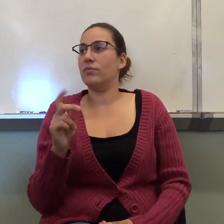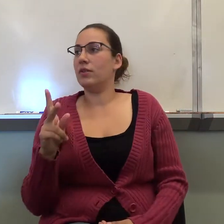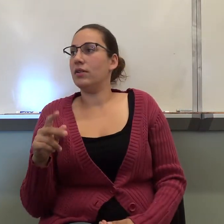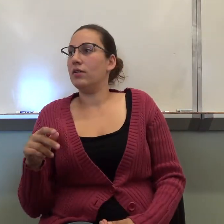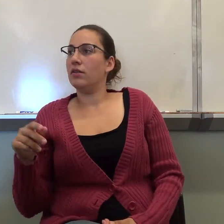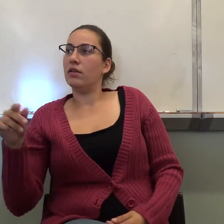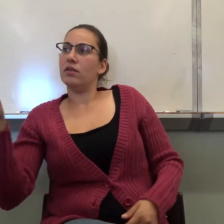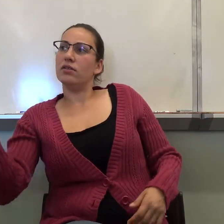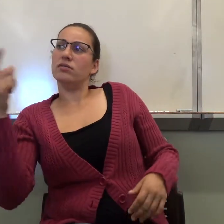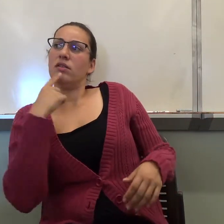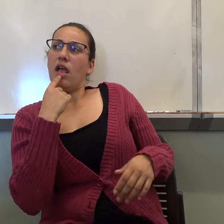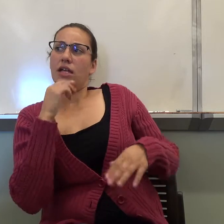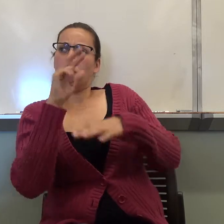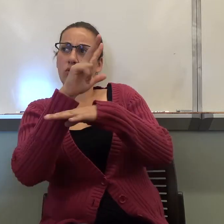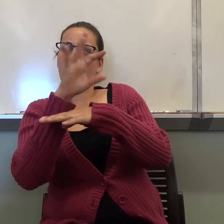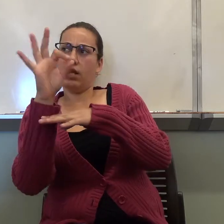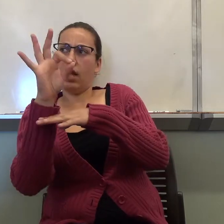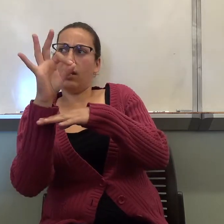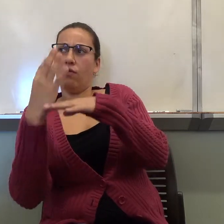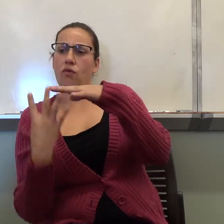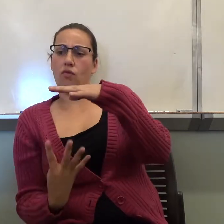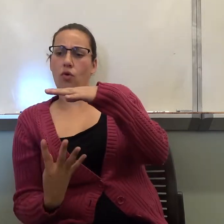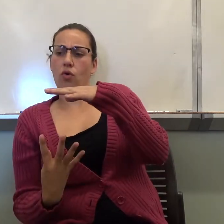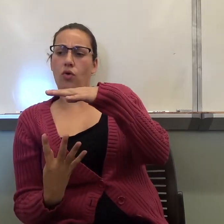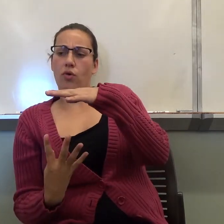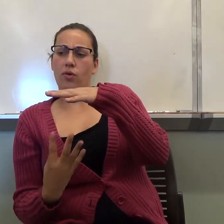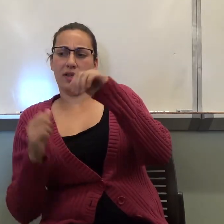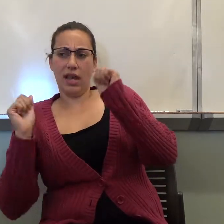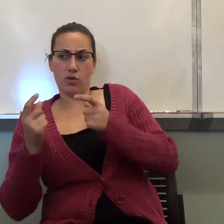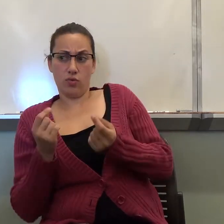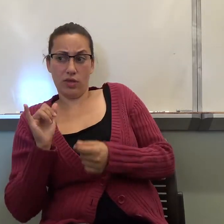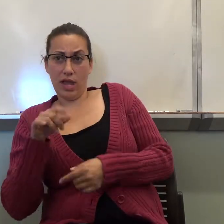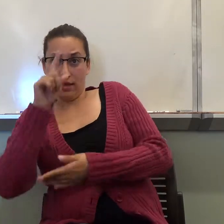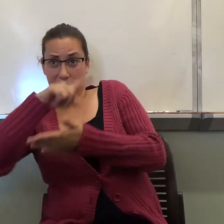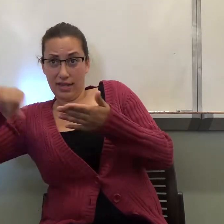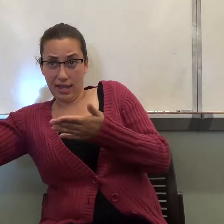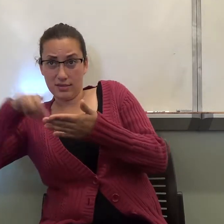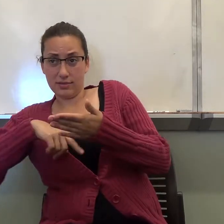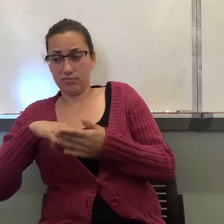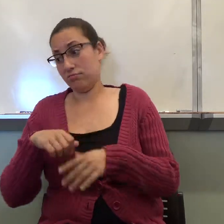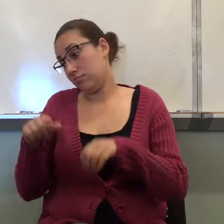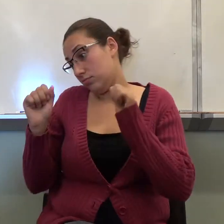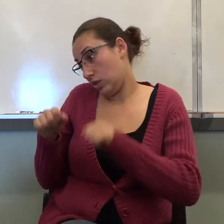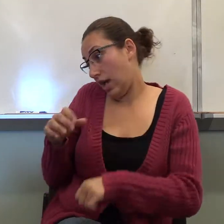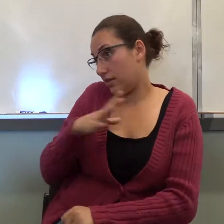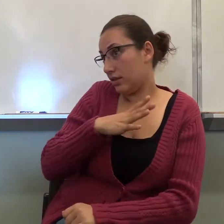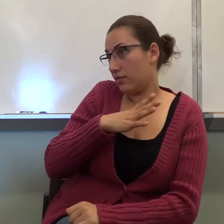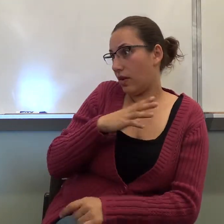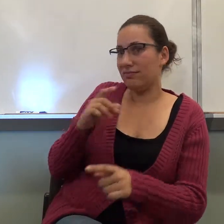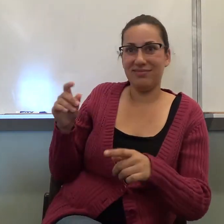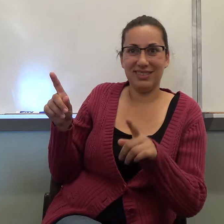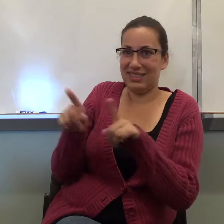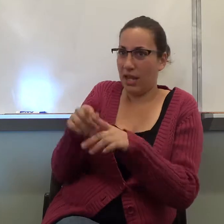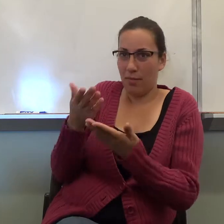and then cancel out? Or is this? Yeah. Okay, I It's just the wanted. same thing. Okay, I just wanted to make It's sure. just